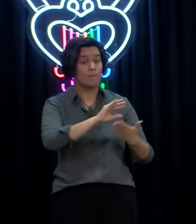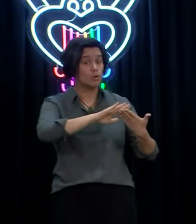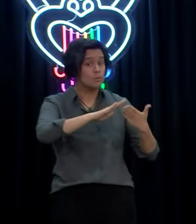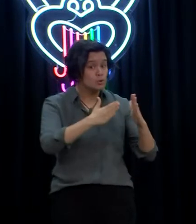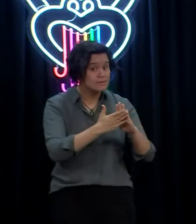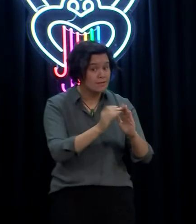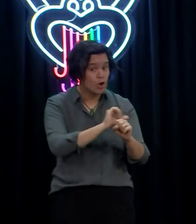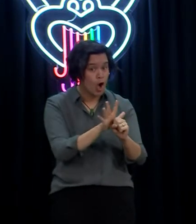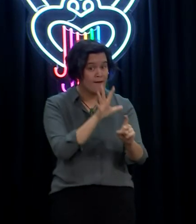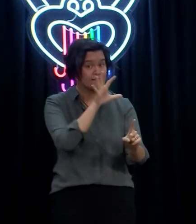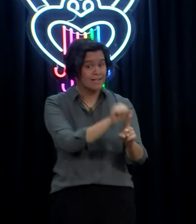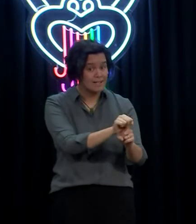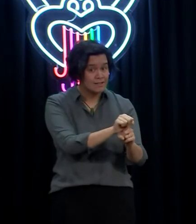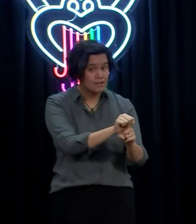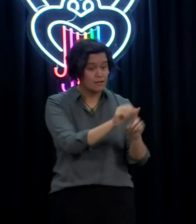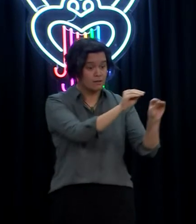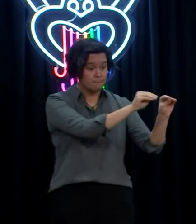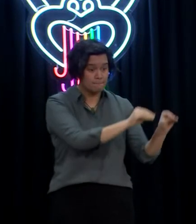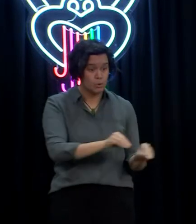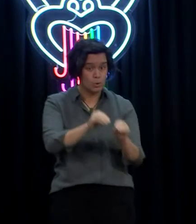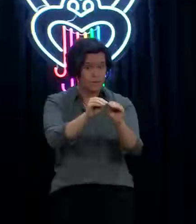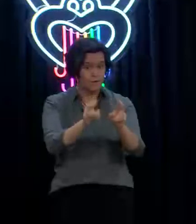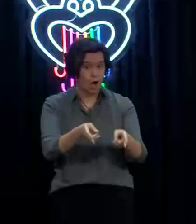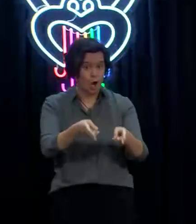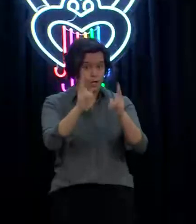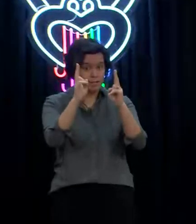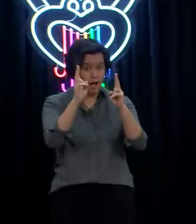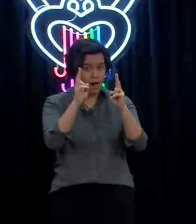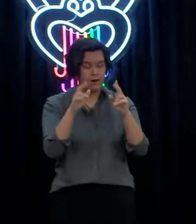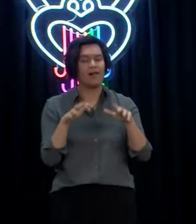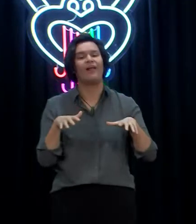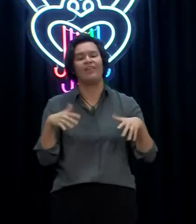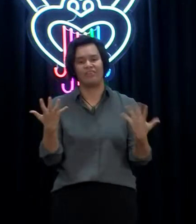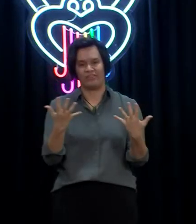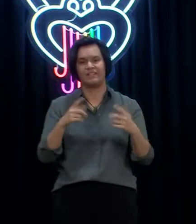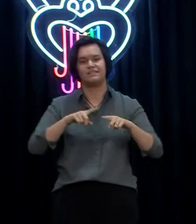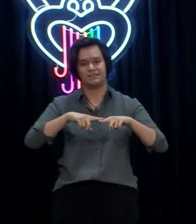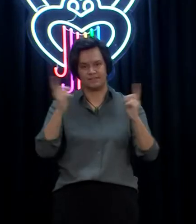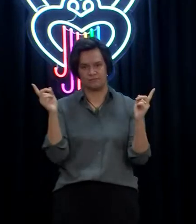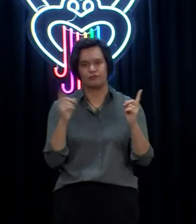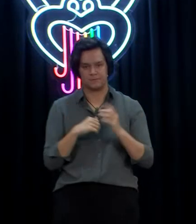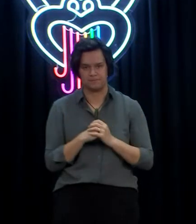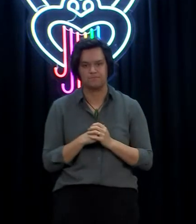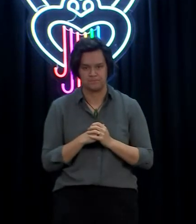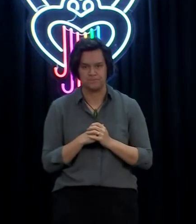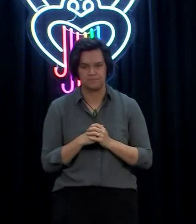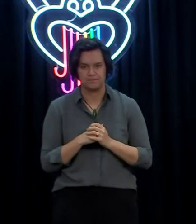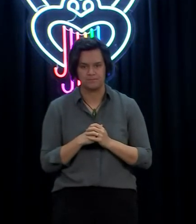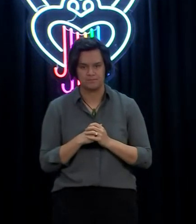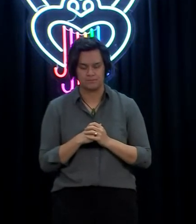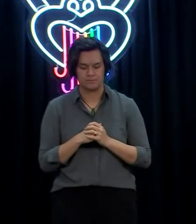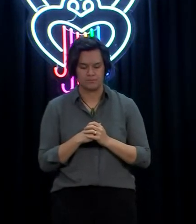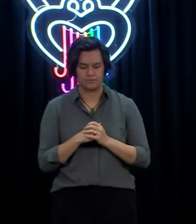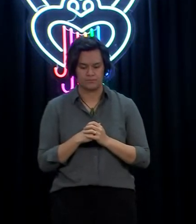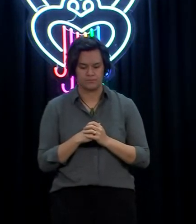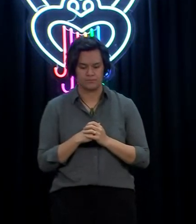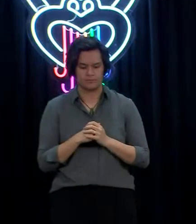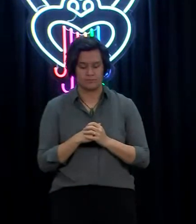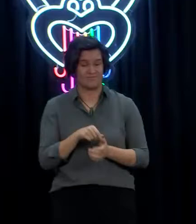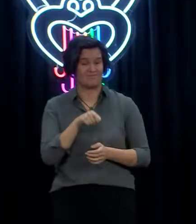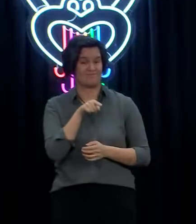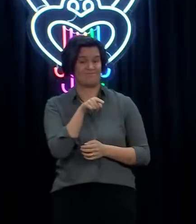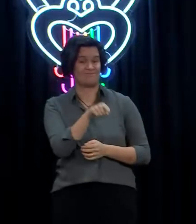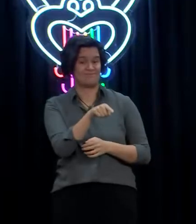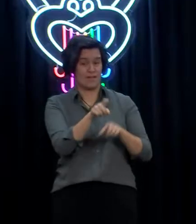Zealand, identified in the community, for those that are sent to a managed quarantine facility, their